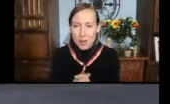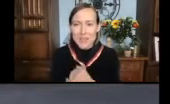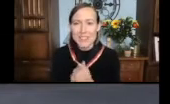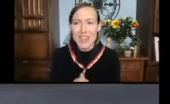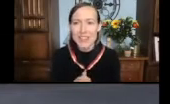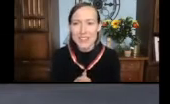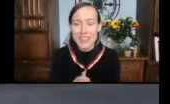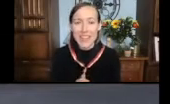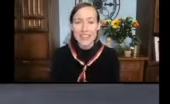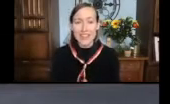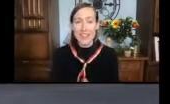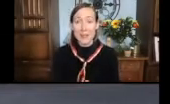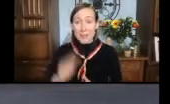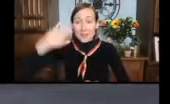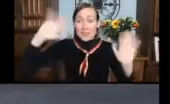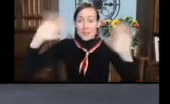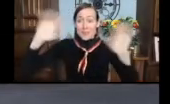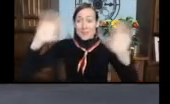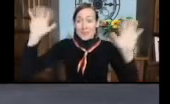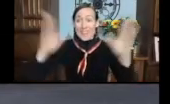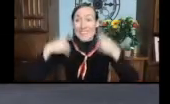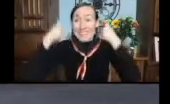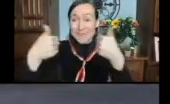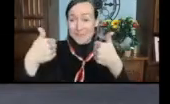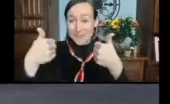saw Miss Natalie and I said,